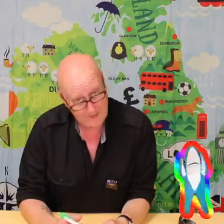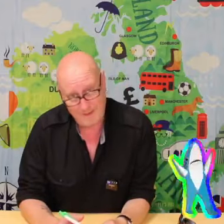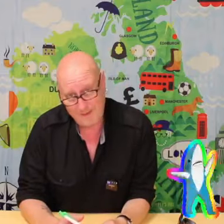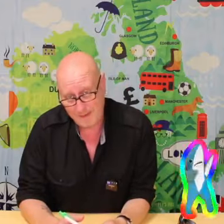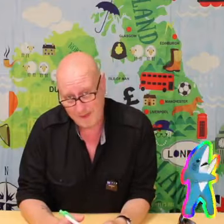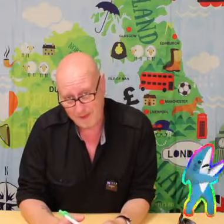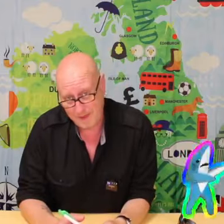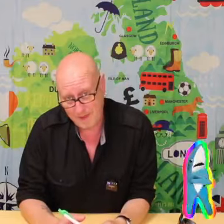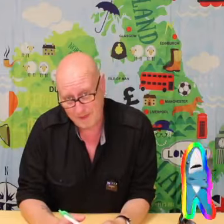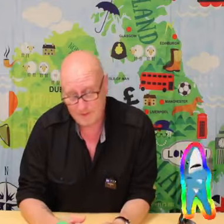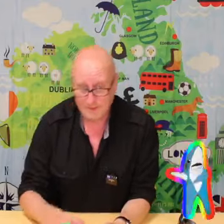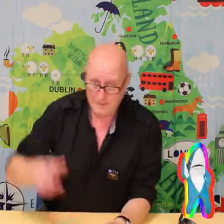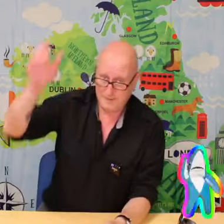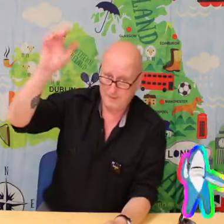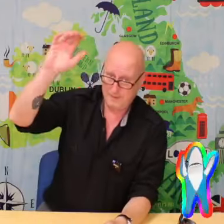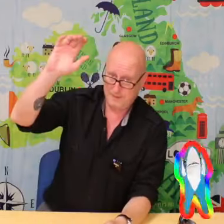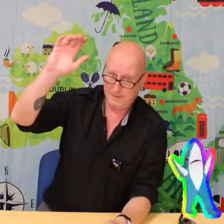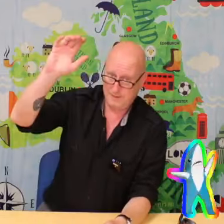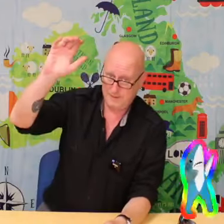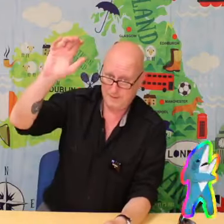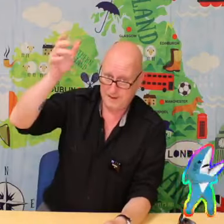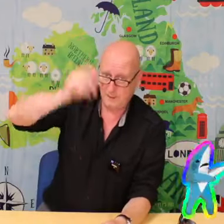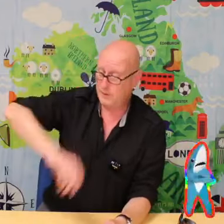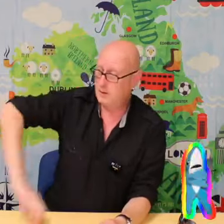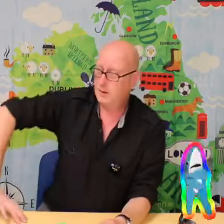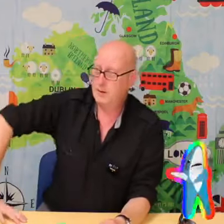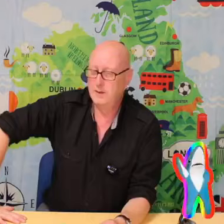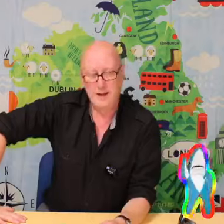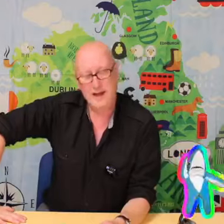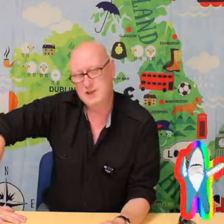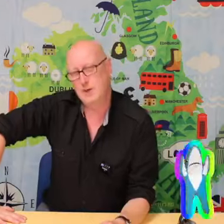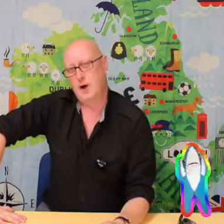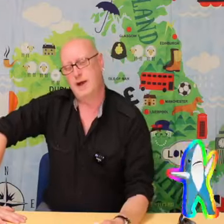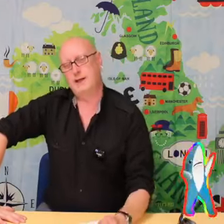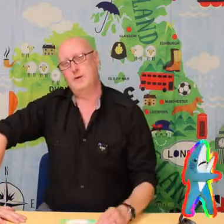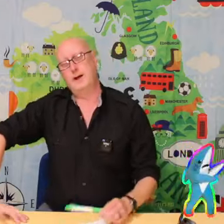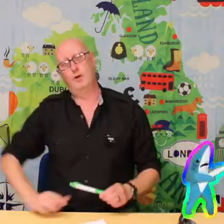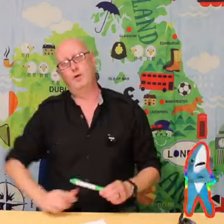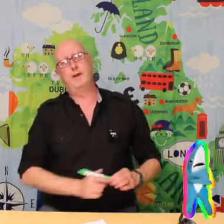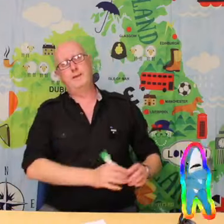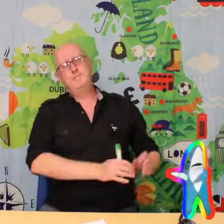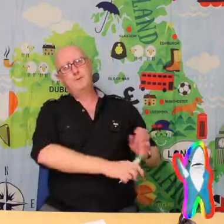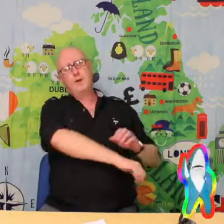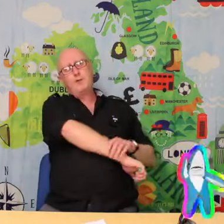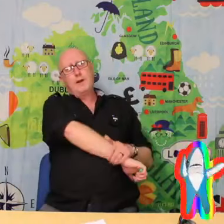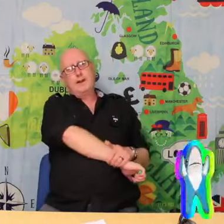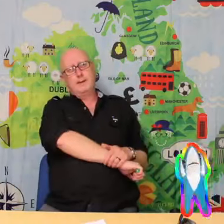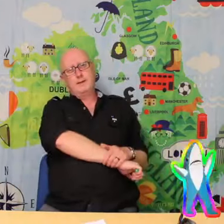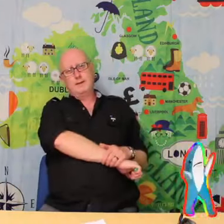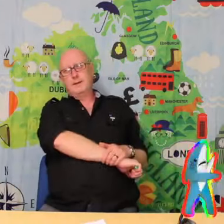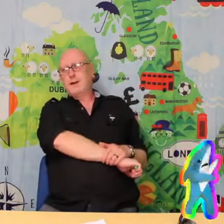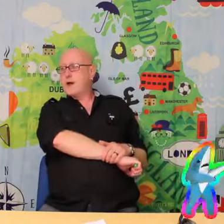got Anthony saying, "I've had fish and chips for my dinner last night." Good. You do all right, you are lovely. We had burgers last night. Do you know